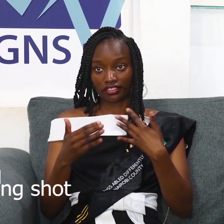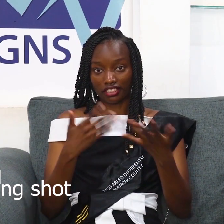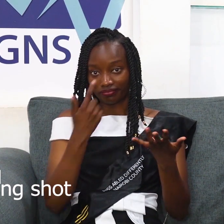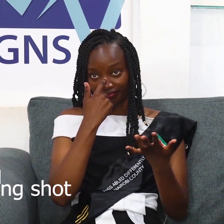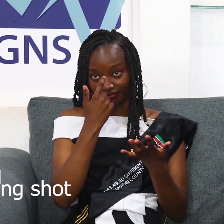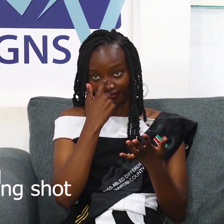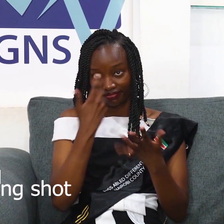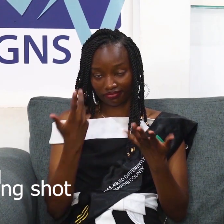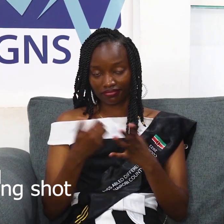For me,